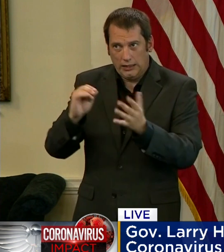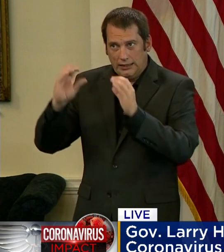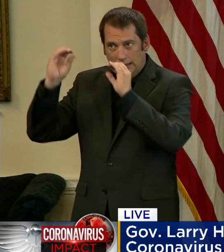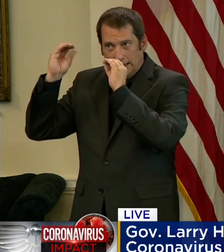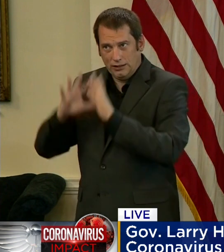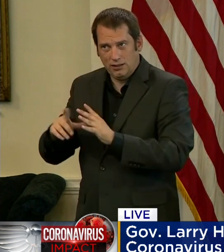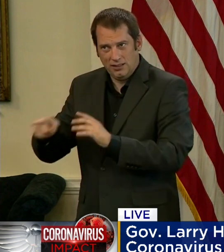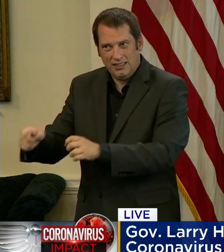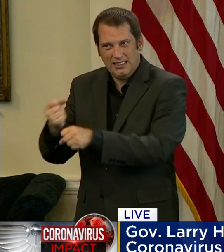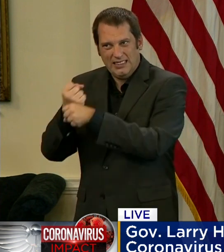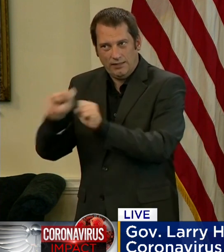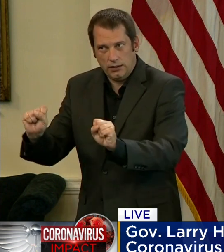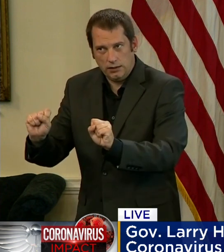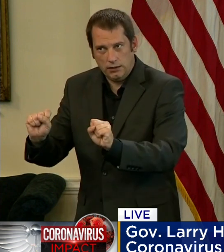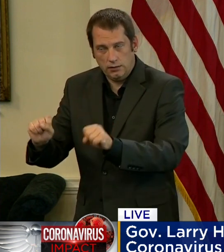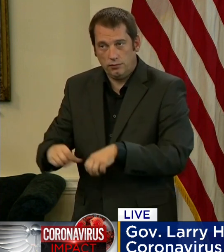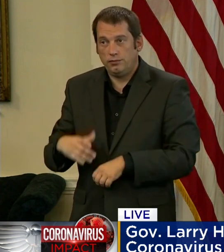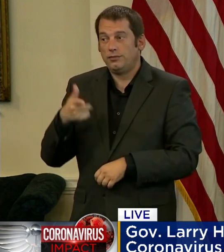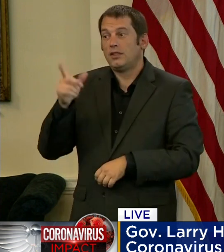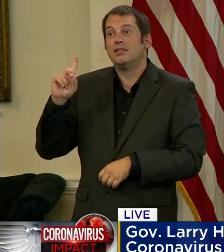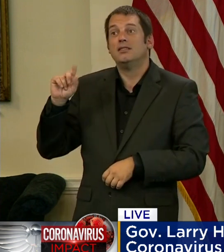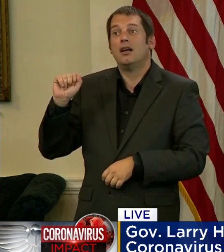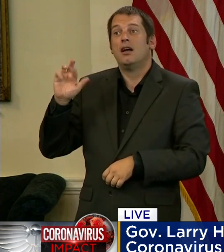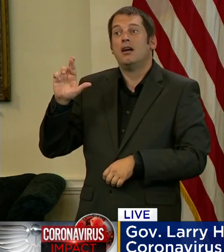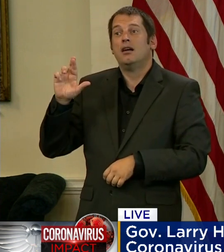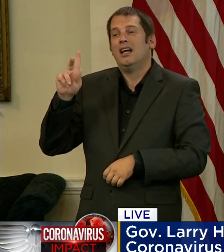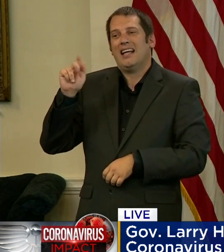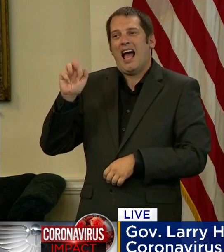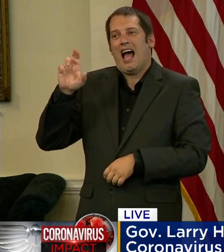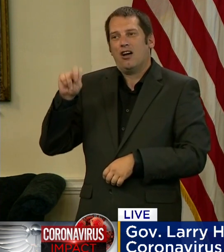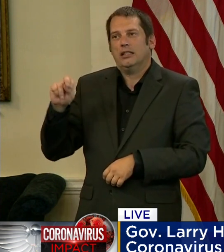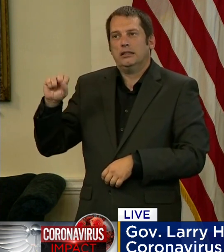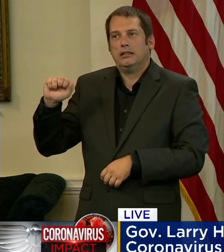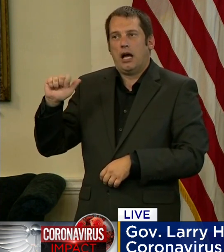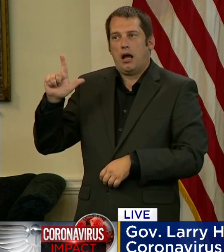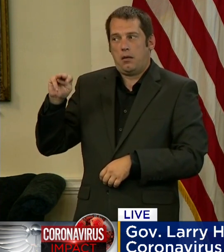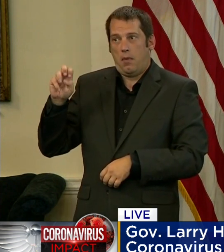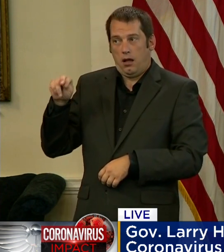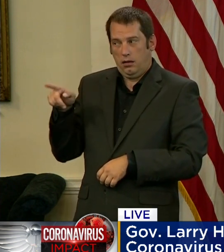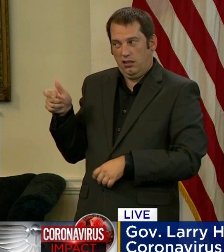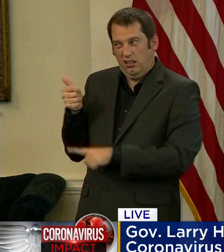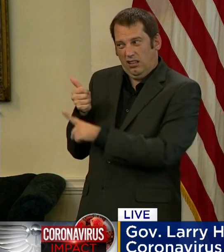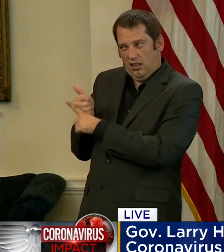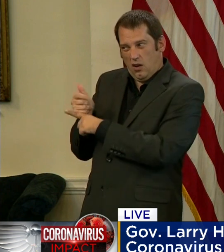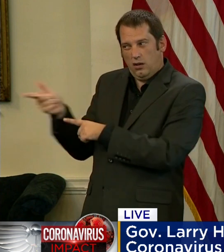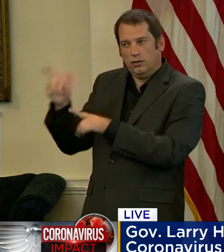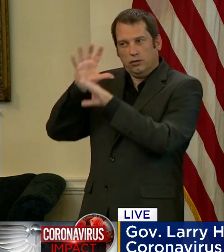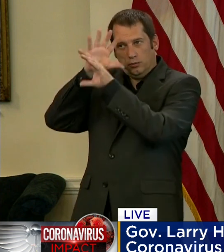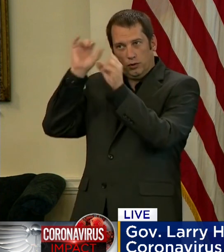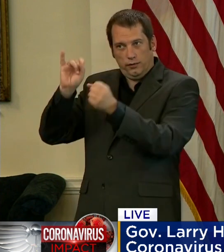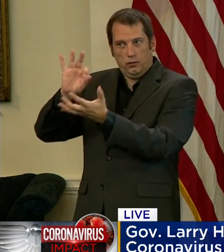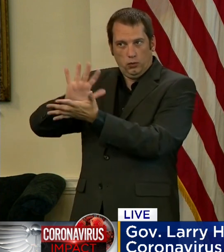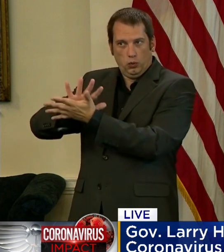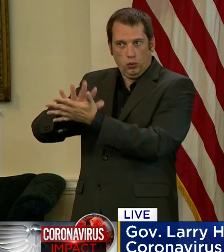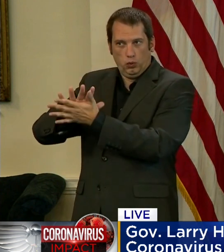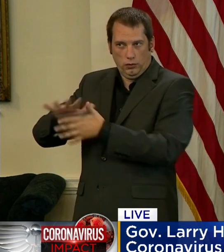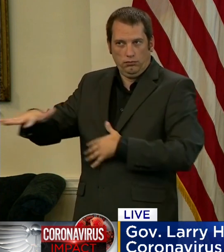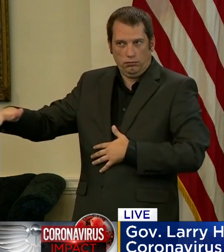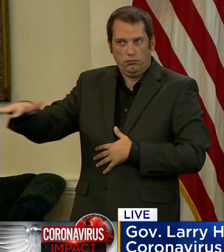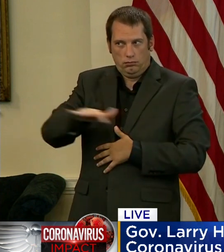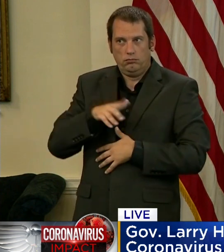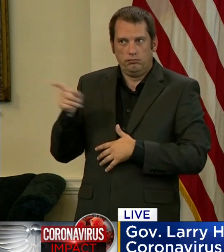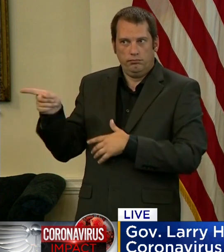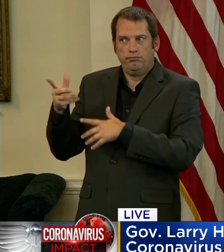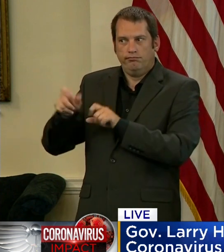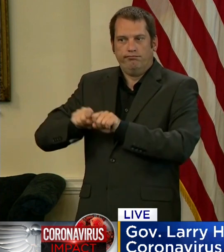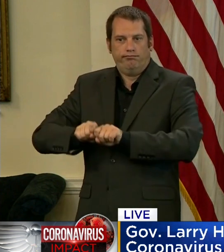of Schools, and the Maryland State Department of Education put out Maryland Together, Maryland's